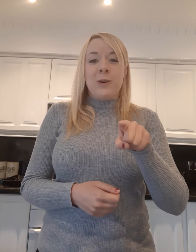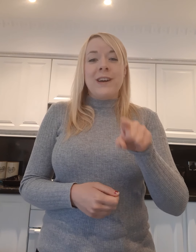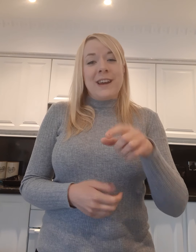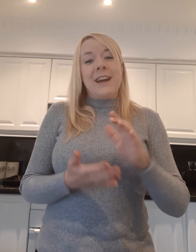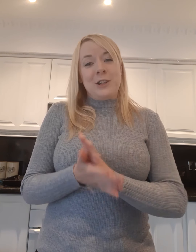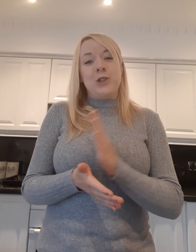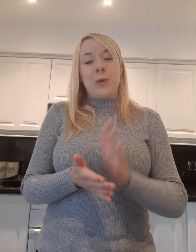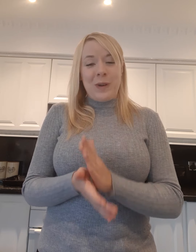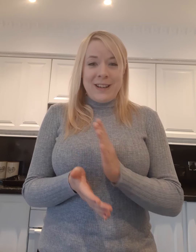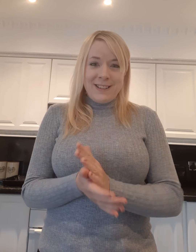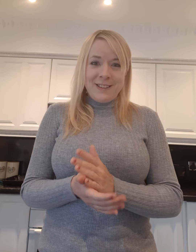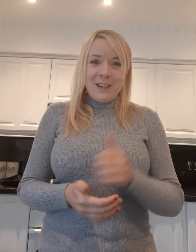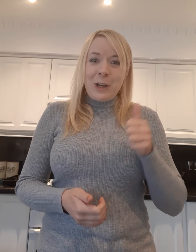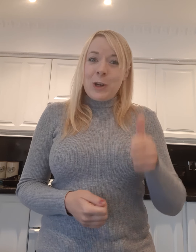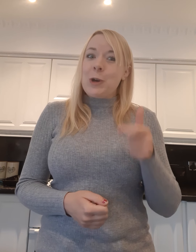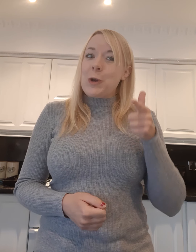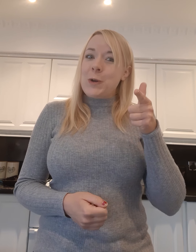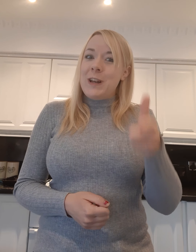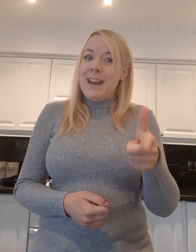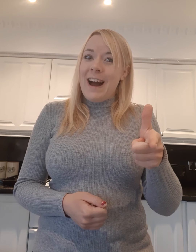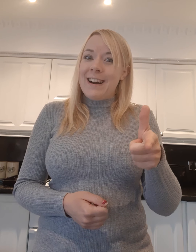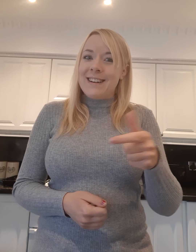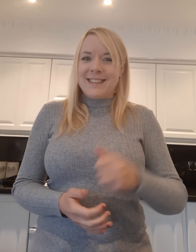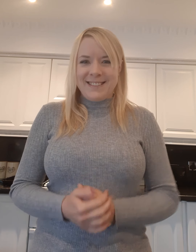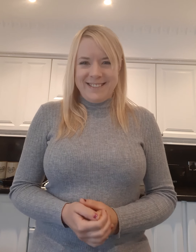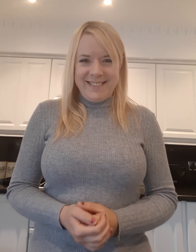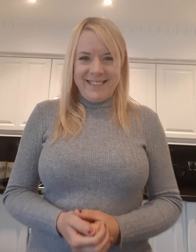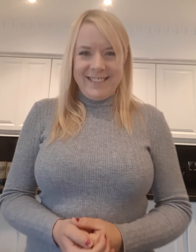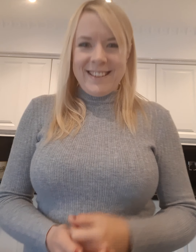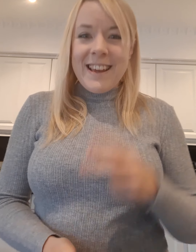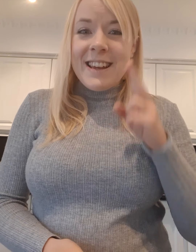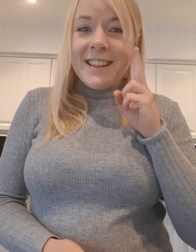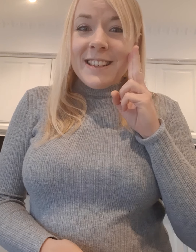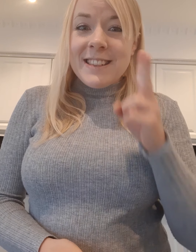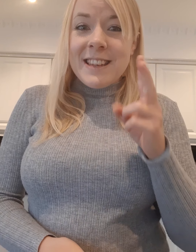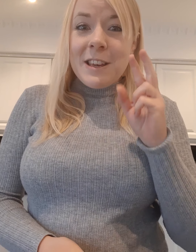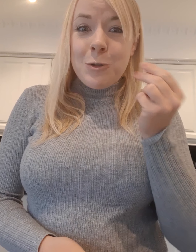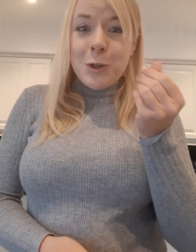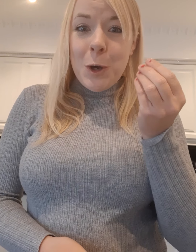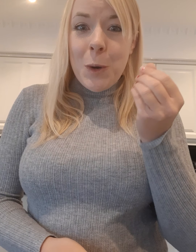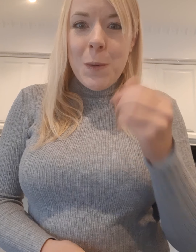enjoyed. Good luck. See you soon.